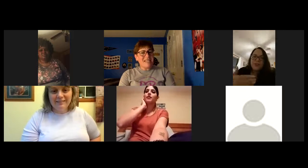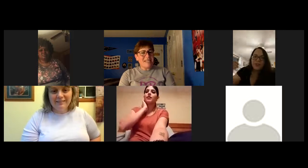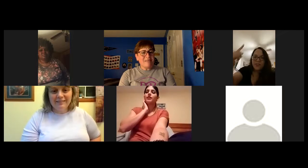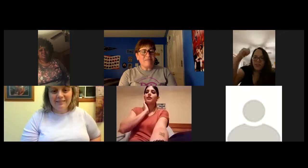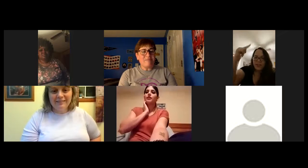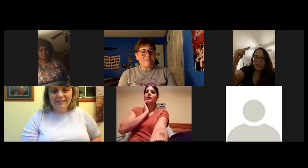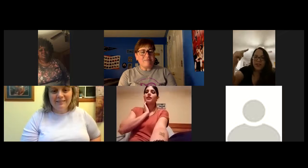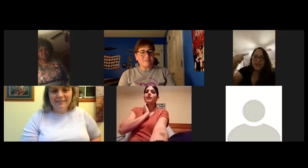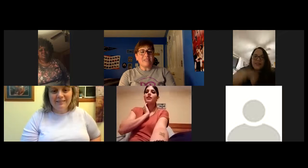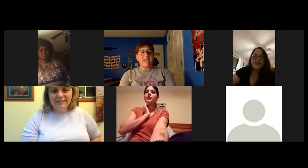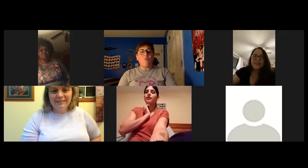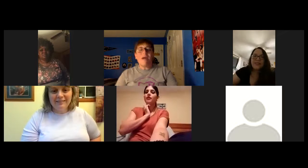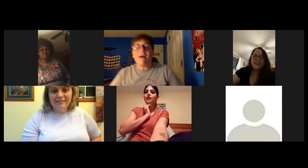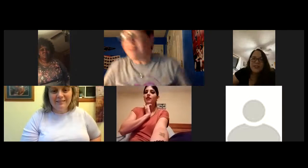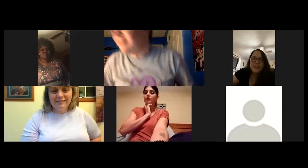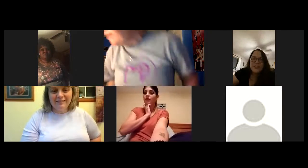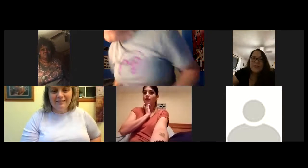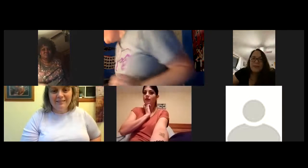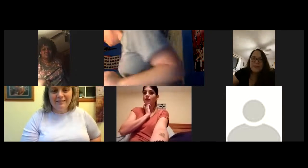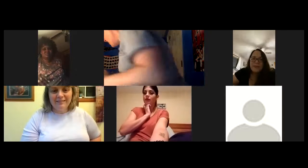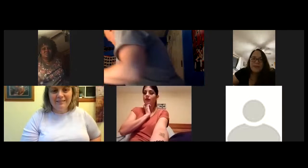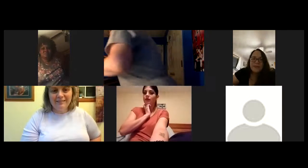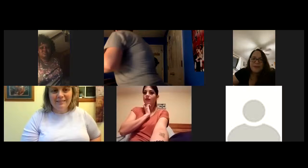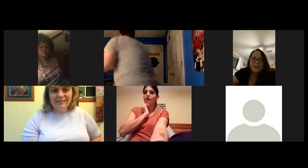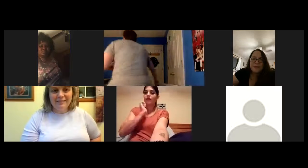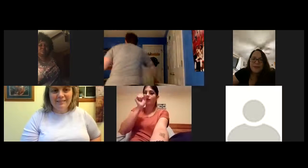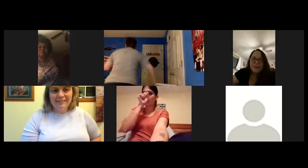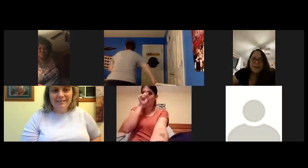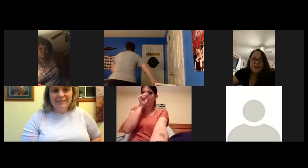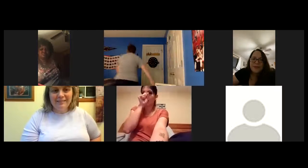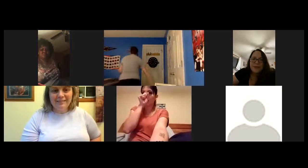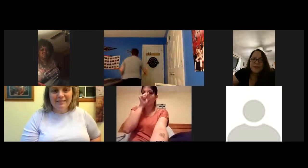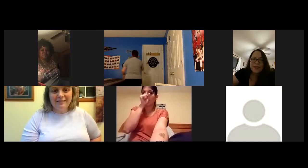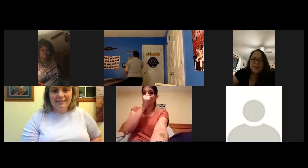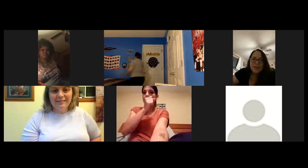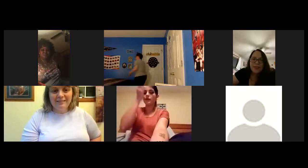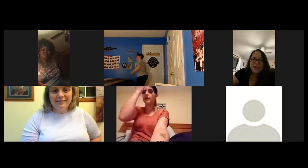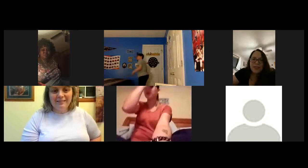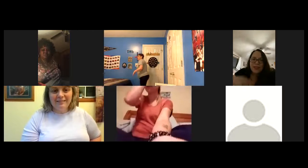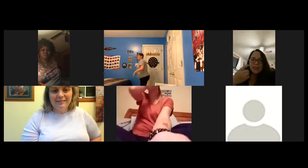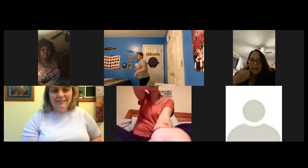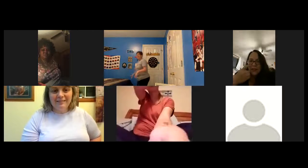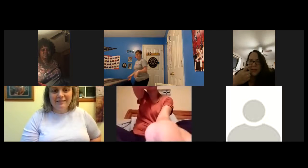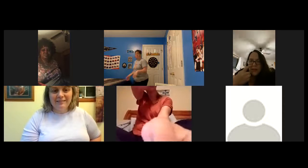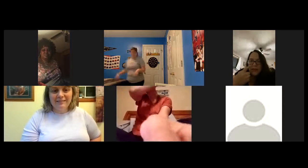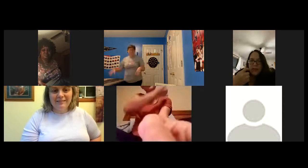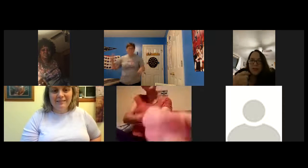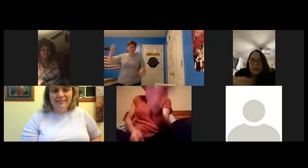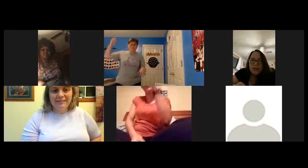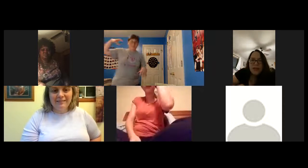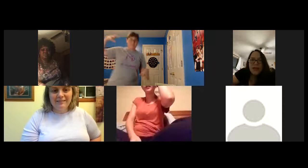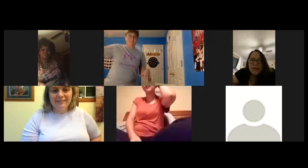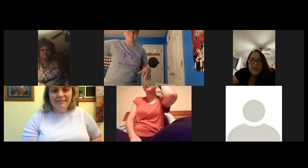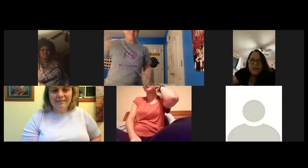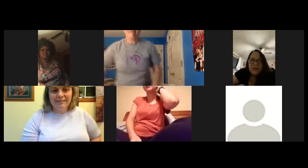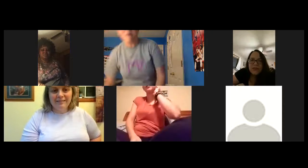you turn on the overhead light. Yeah, Well, it gets a little dim. I'm concerned because I was afraid it puts like a, almost